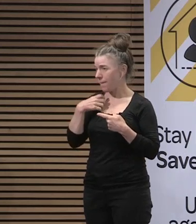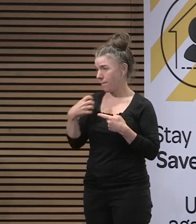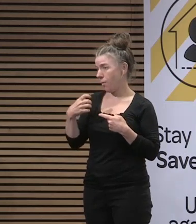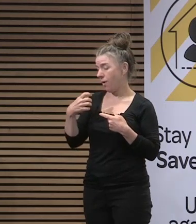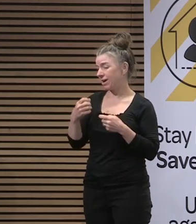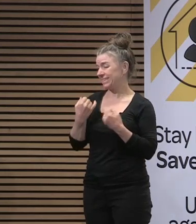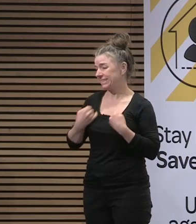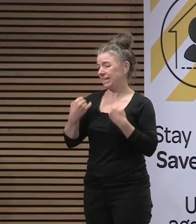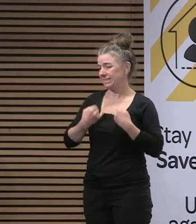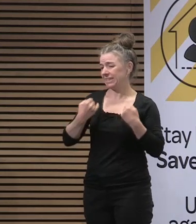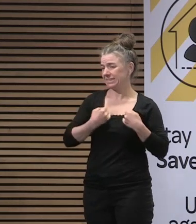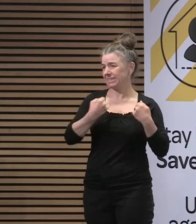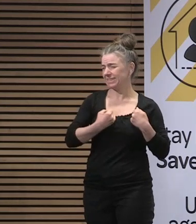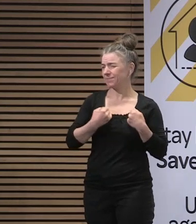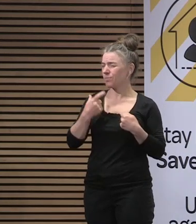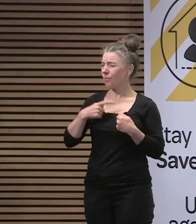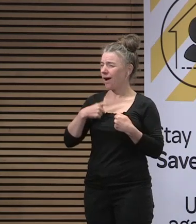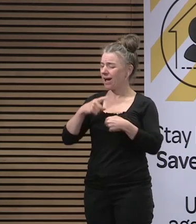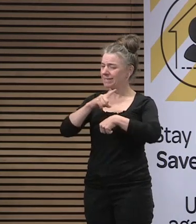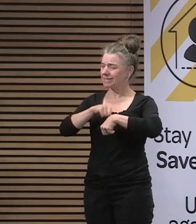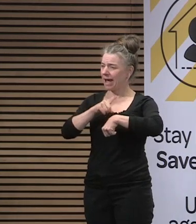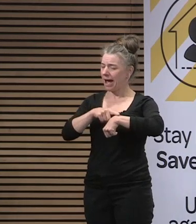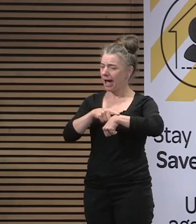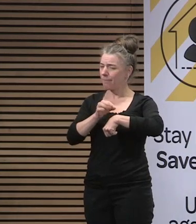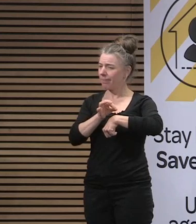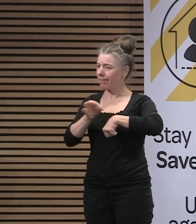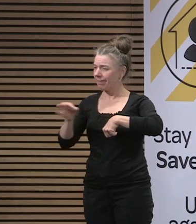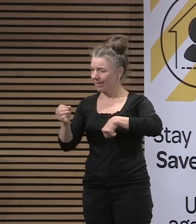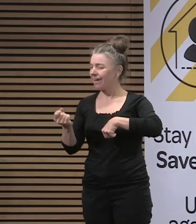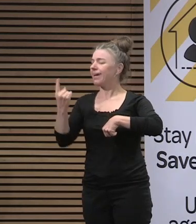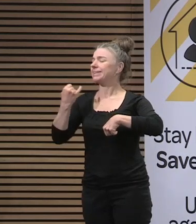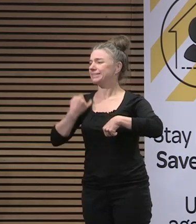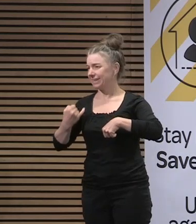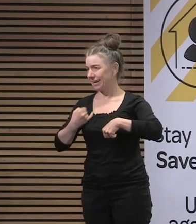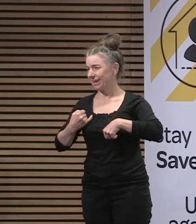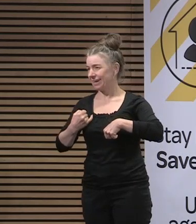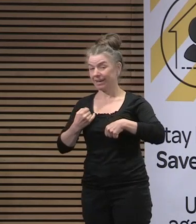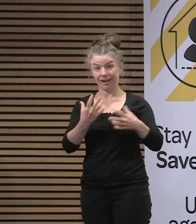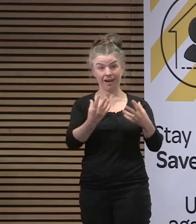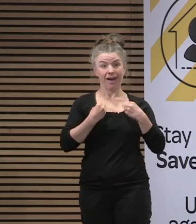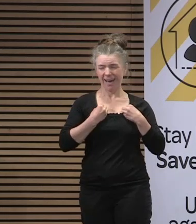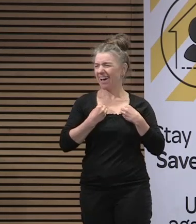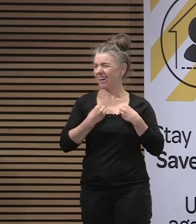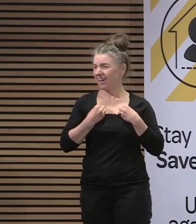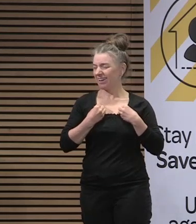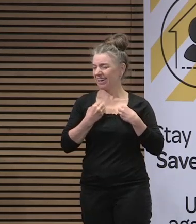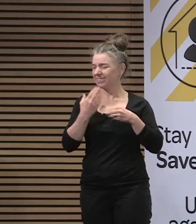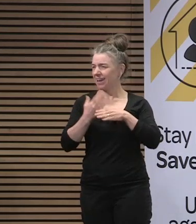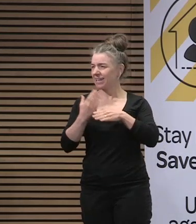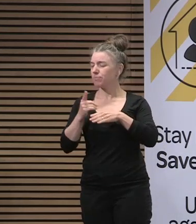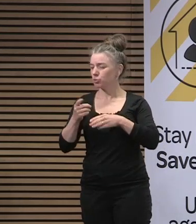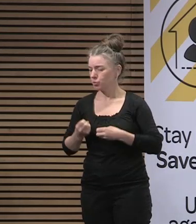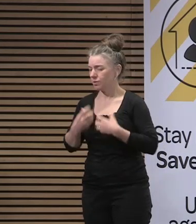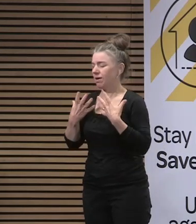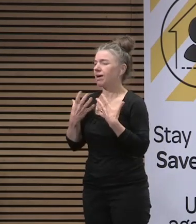get sick because of the time it takes for people to become unwell after they have picked up the virus. Our older